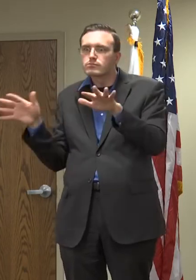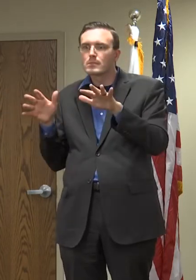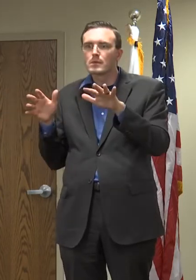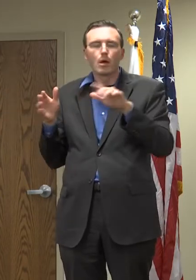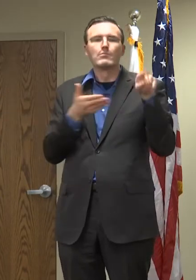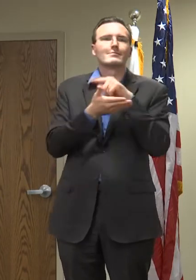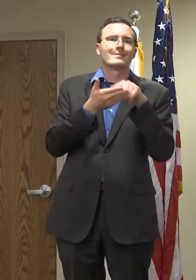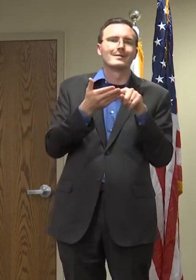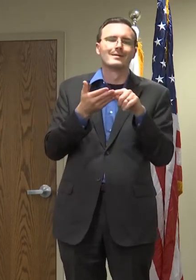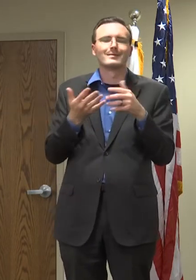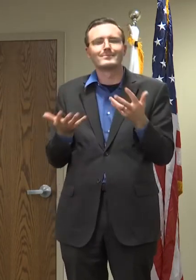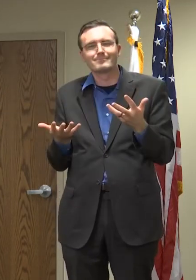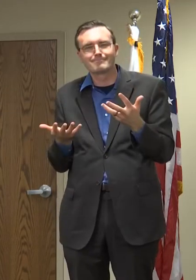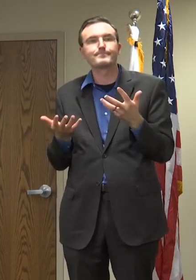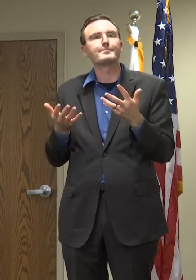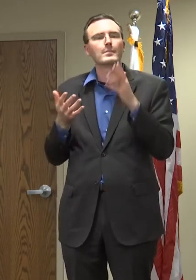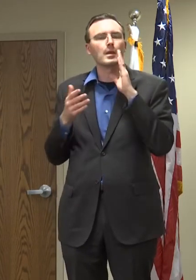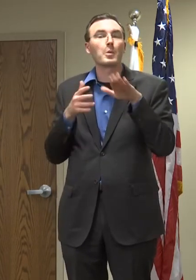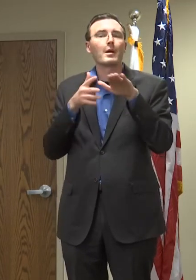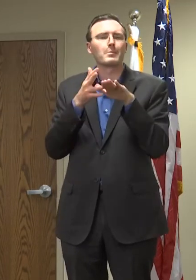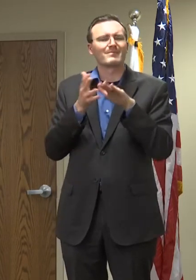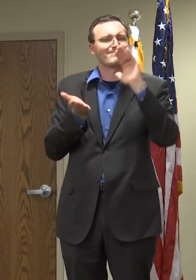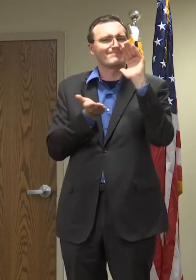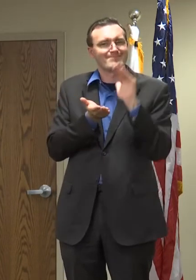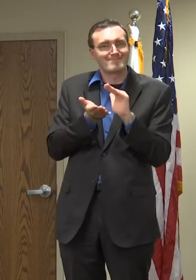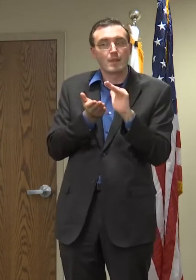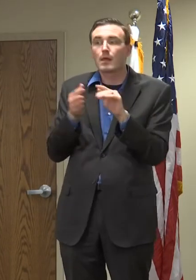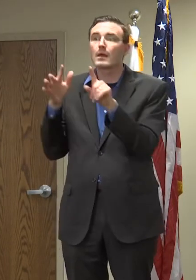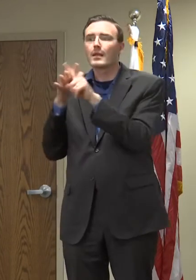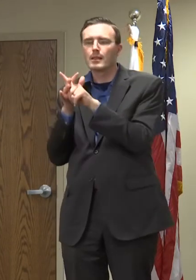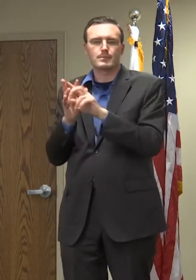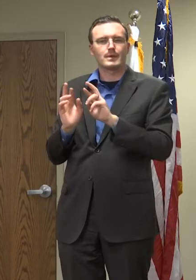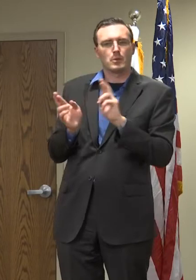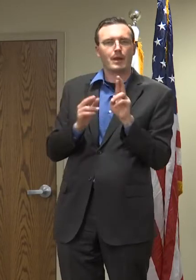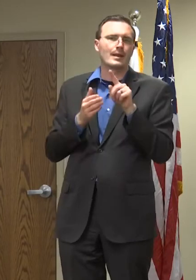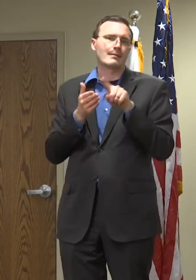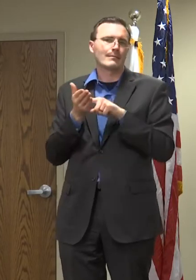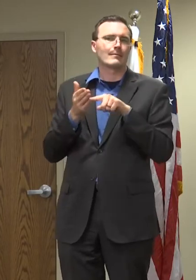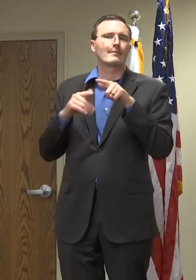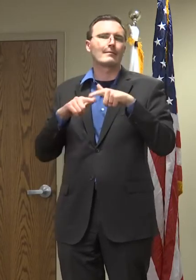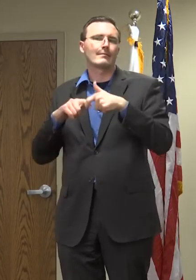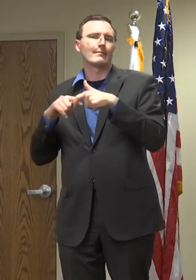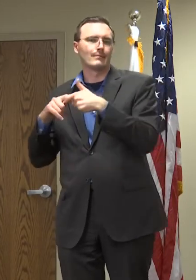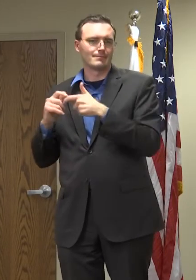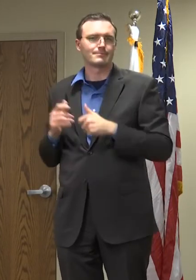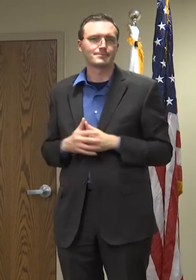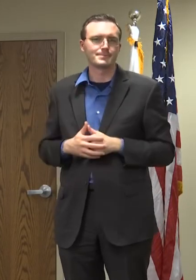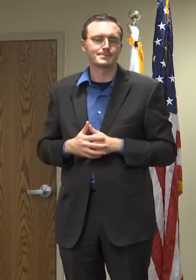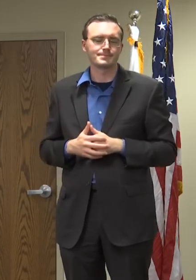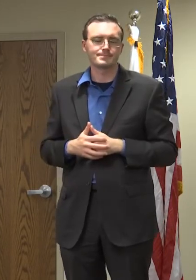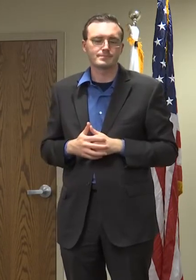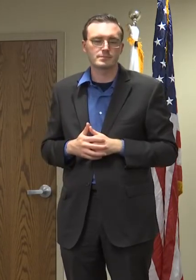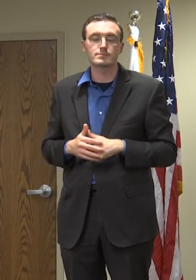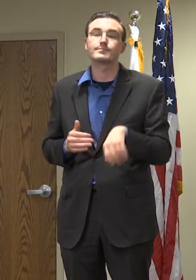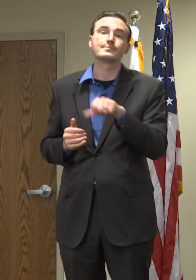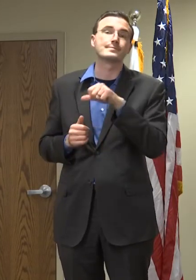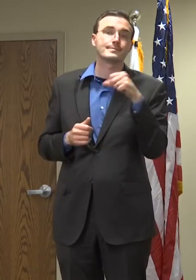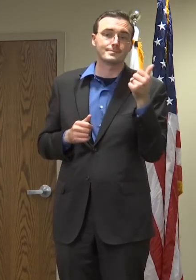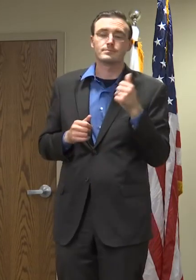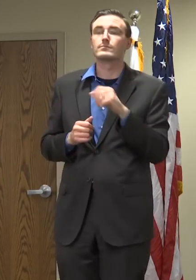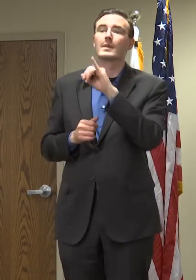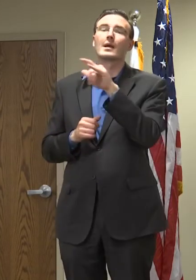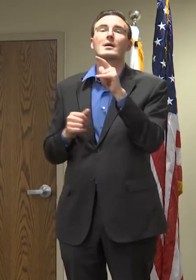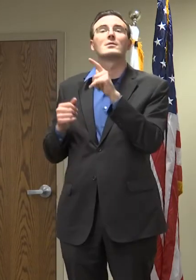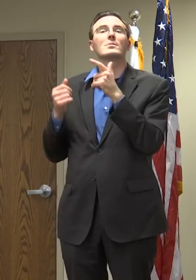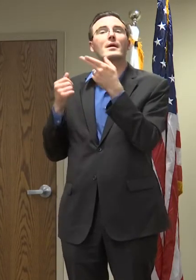on extracurricular activities. We're already seeing some of the Illinois High School Athletics Association issuing